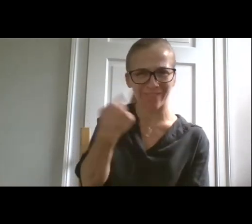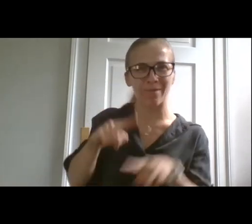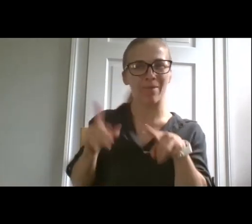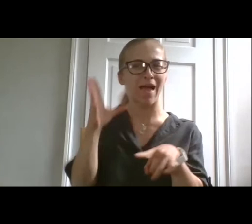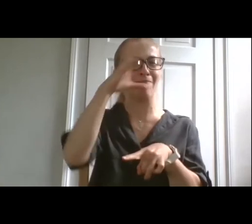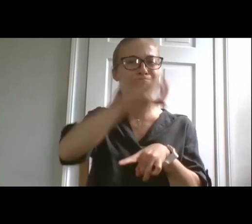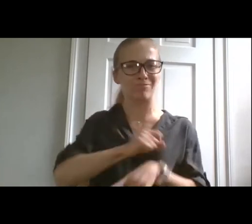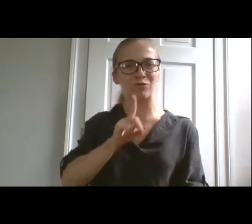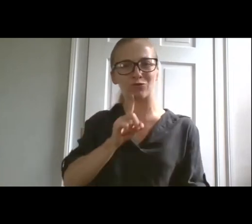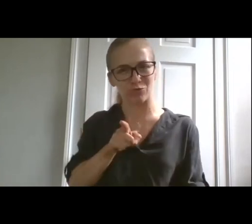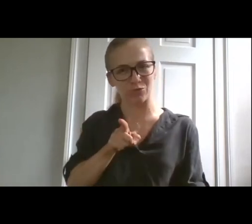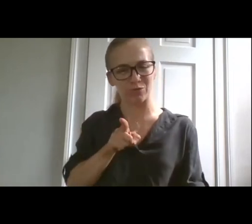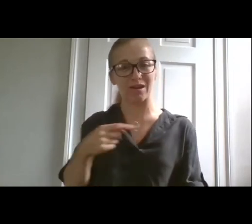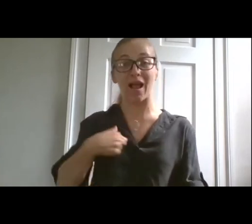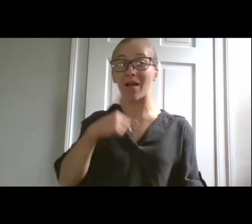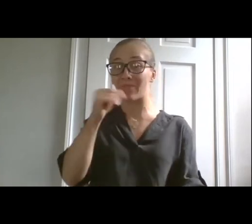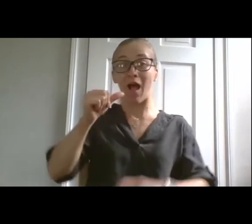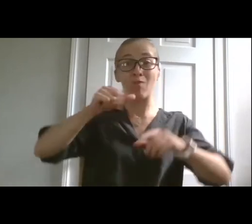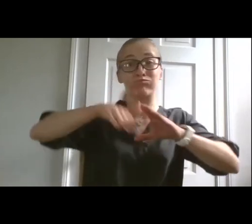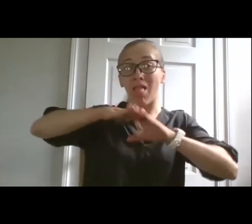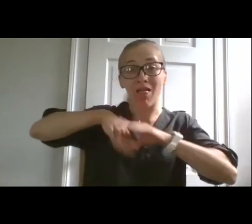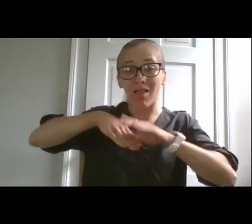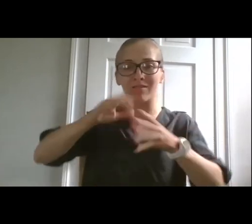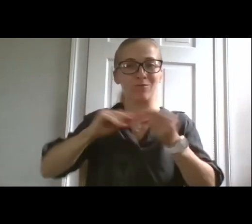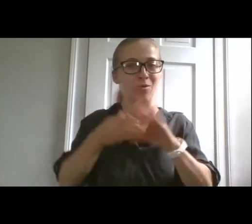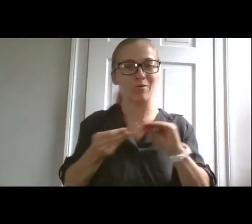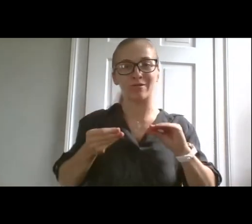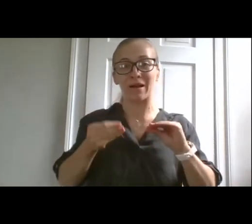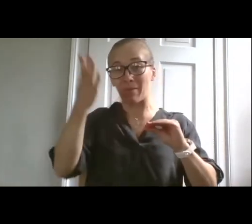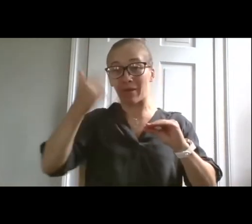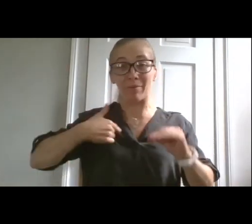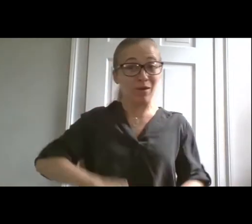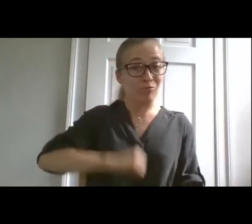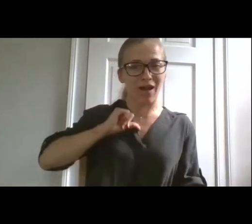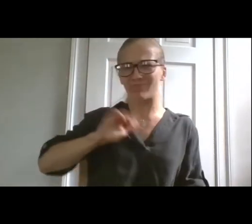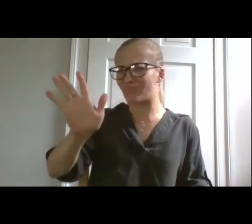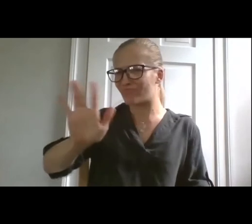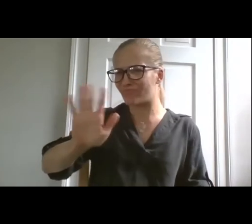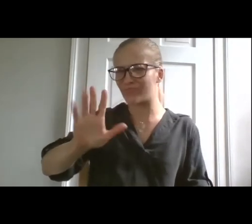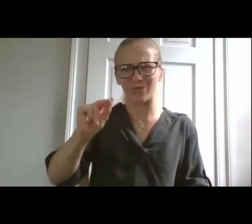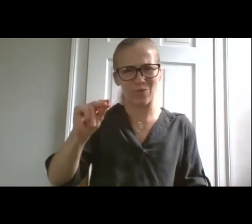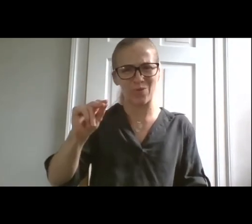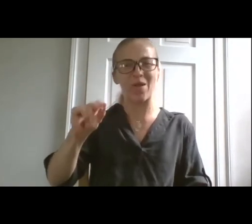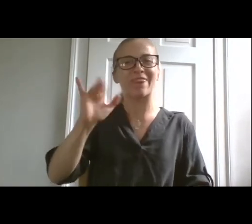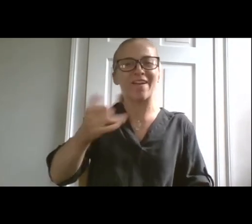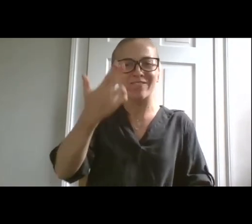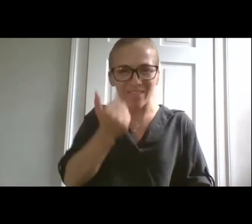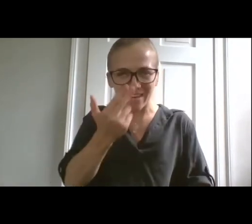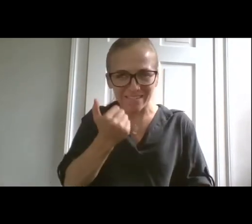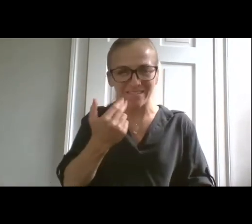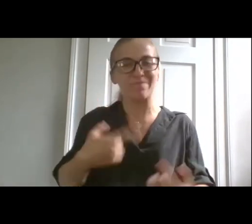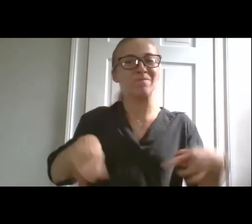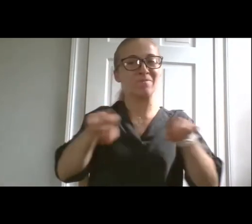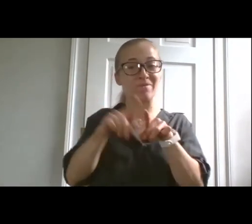true. And I'm not telling this story, just so you know, I'm not telling this story because I'm proud of it. I'm telling it because it's funny. And also because if